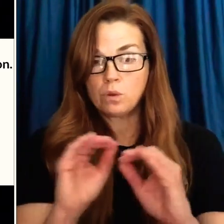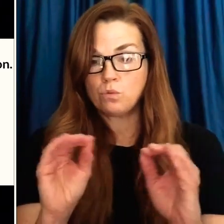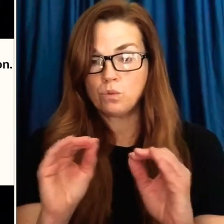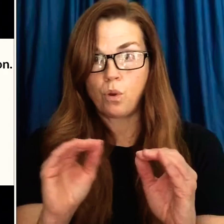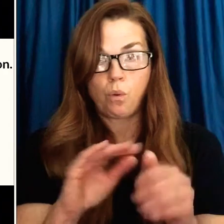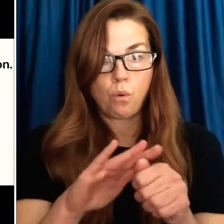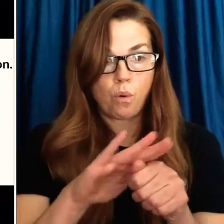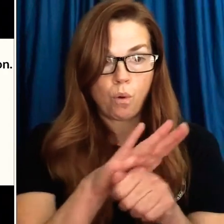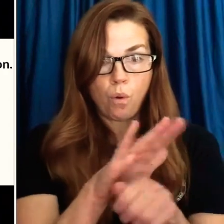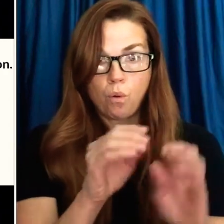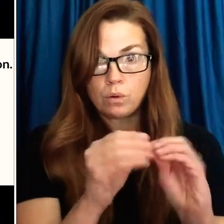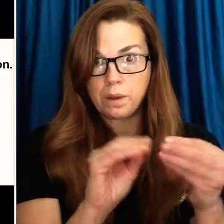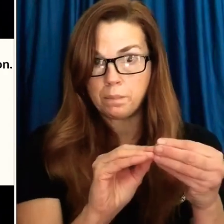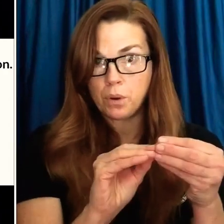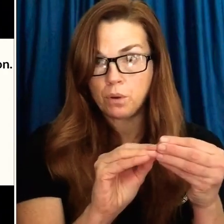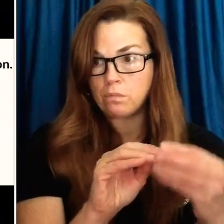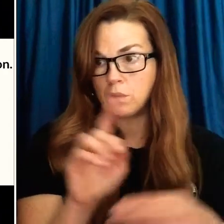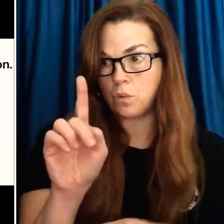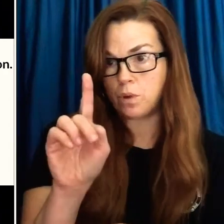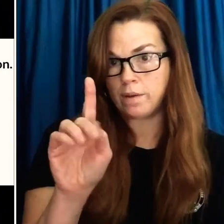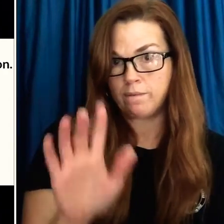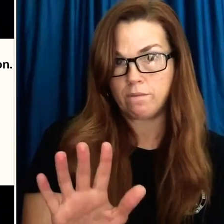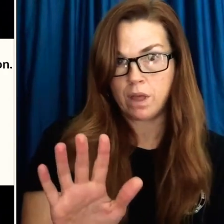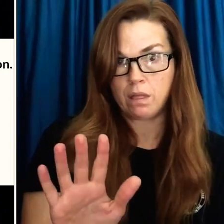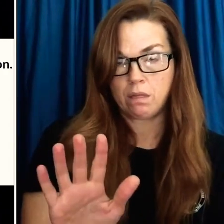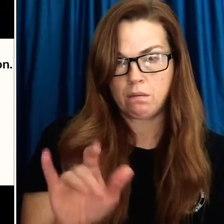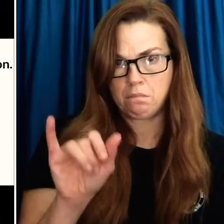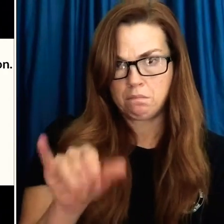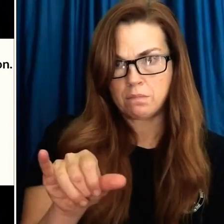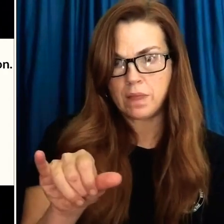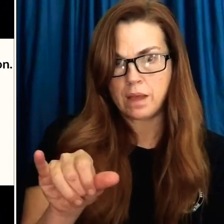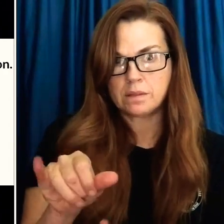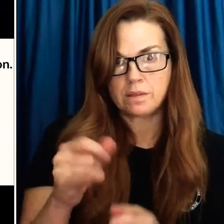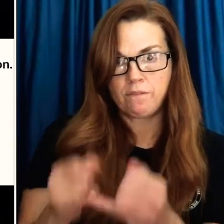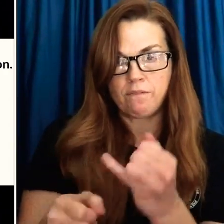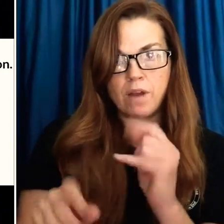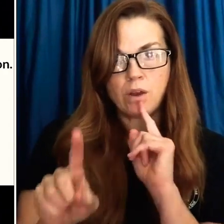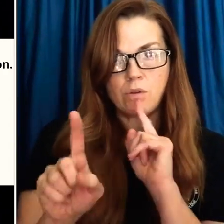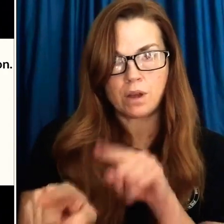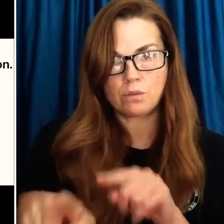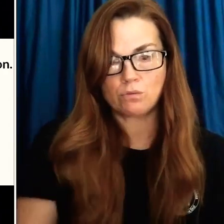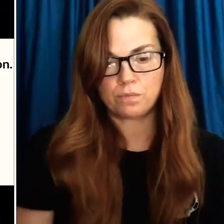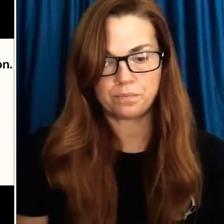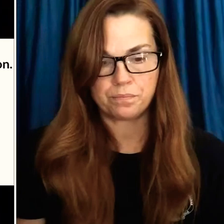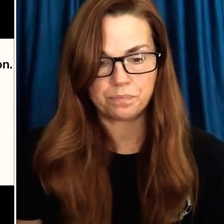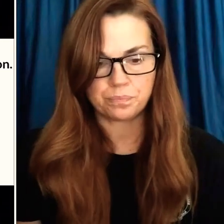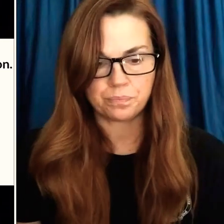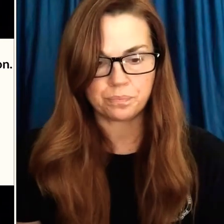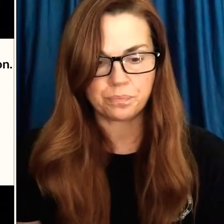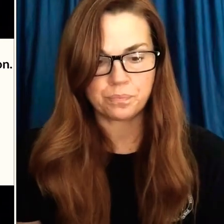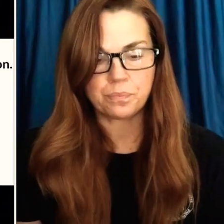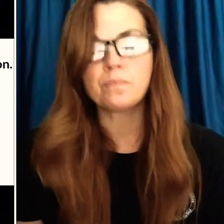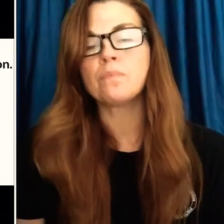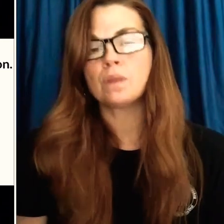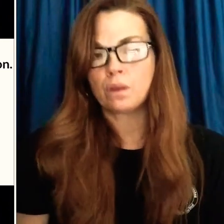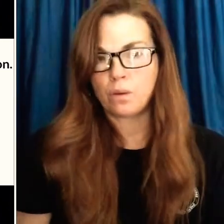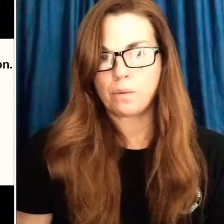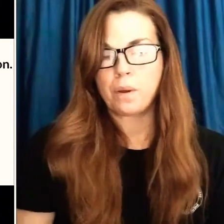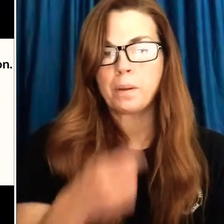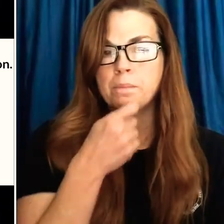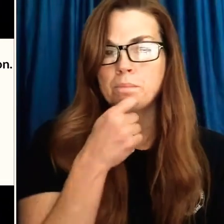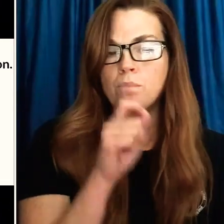no whole number at the beginning, 1/5 is my final answer. So